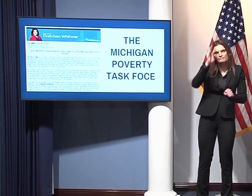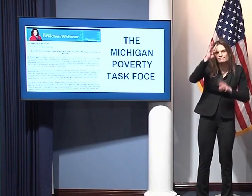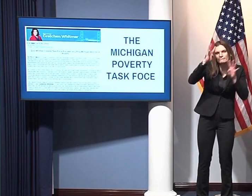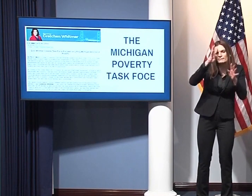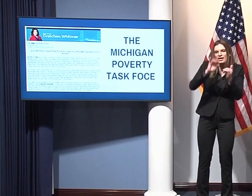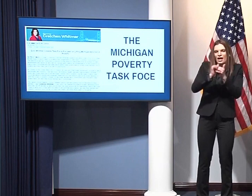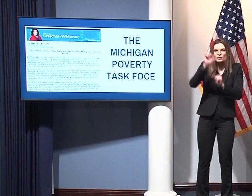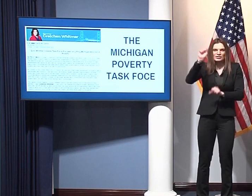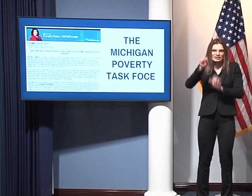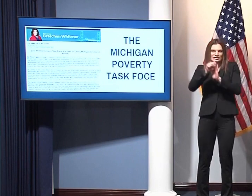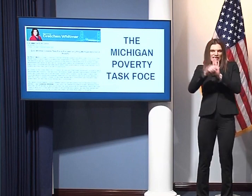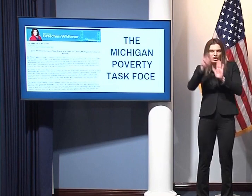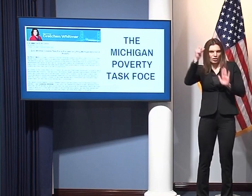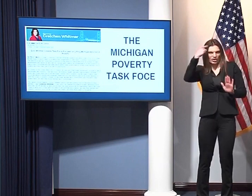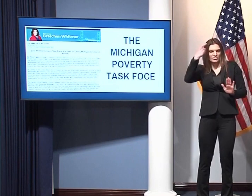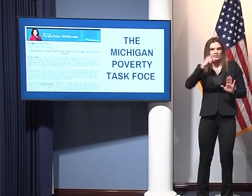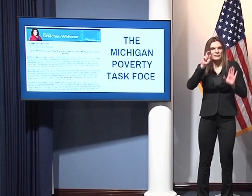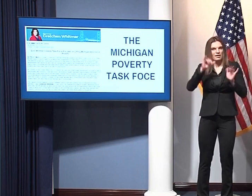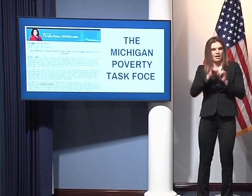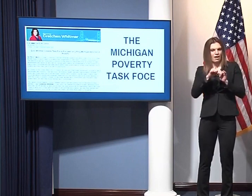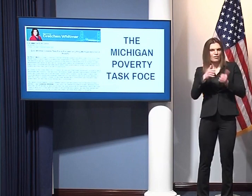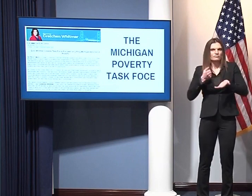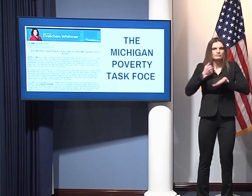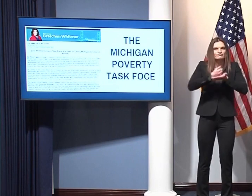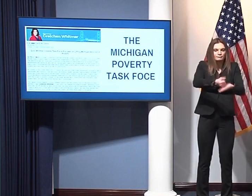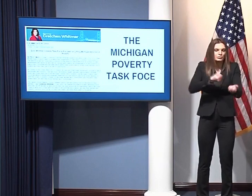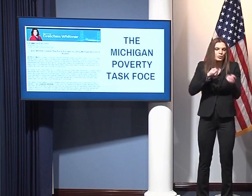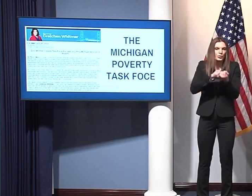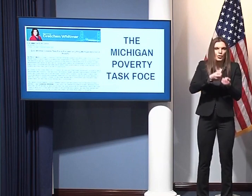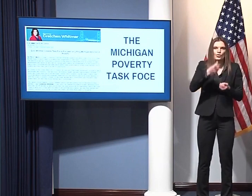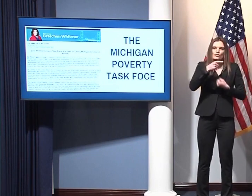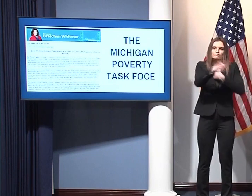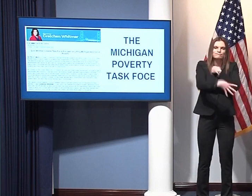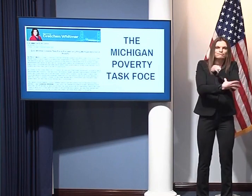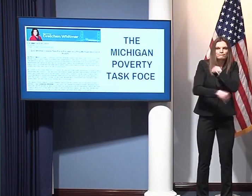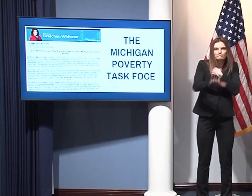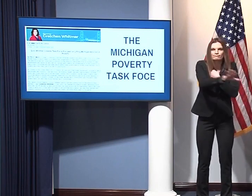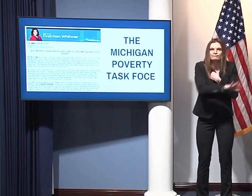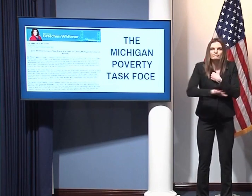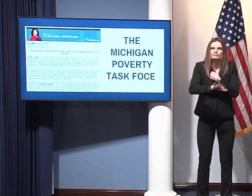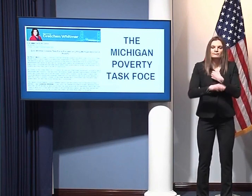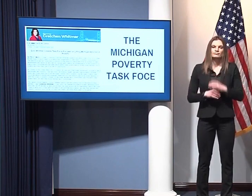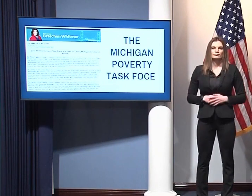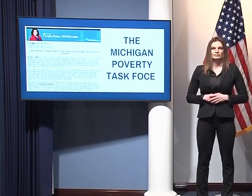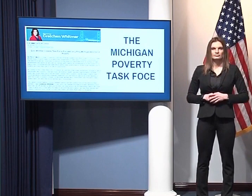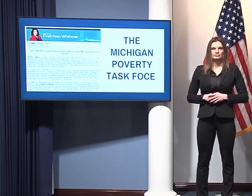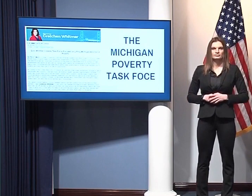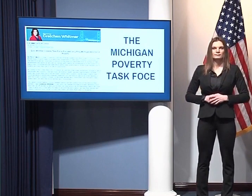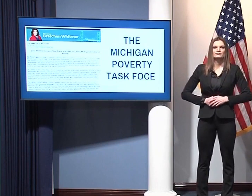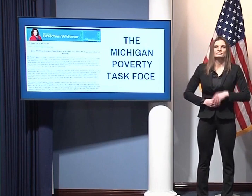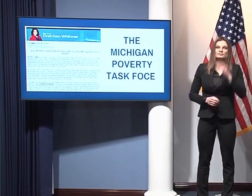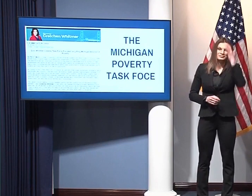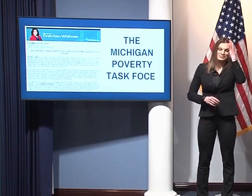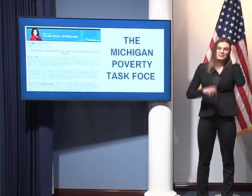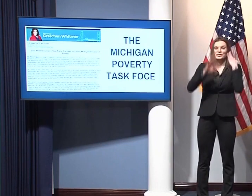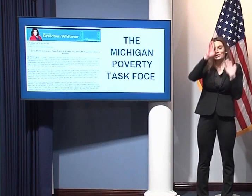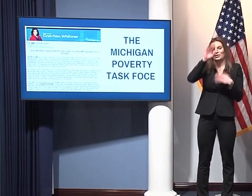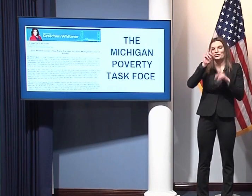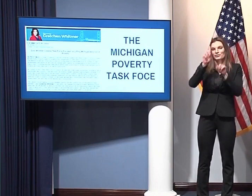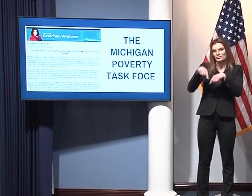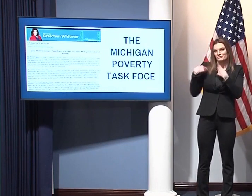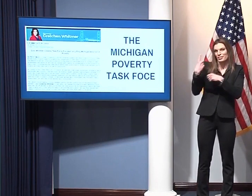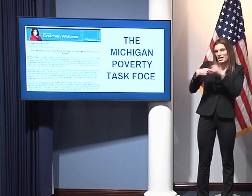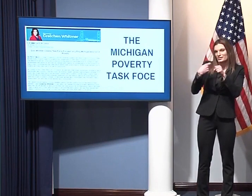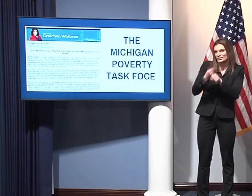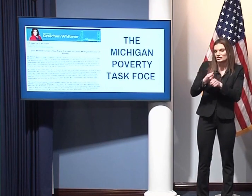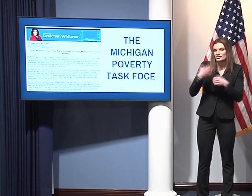can evolve to help low-income Michiganders. Today, against the backdrop of all that has happened over the last